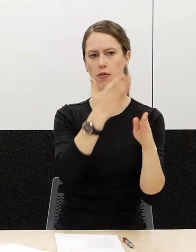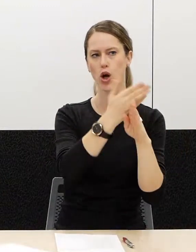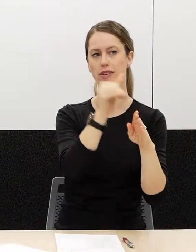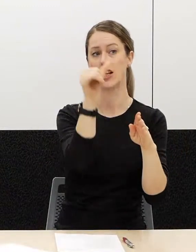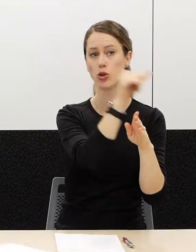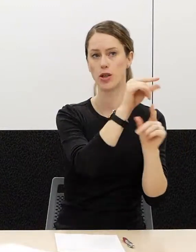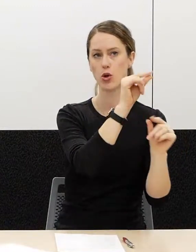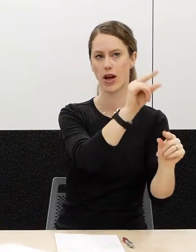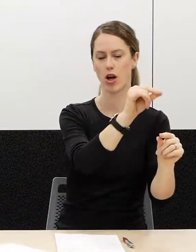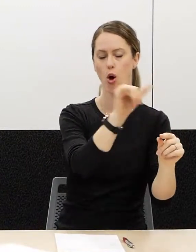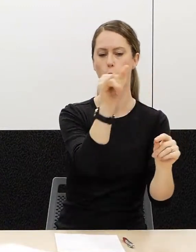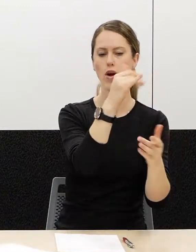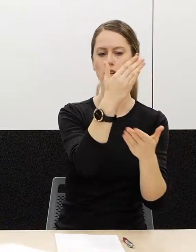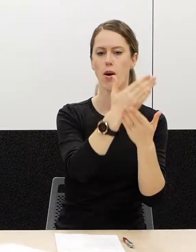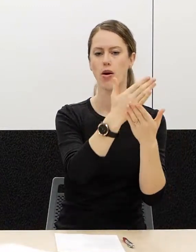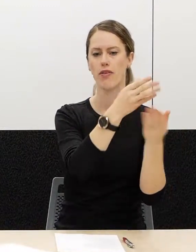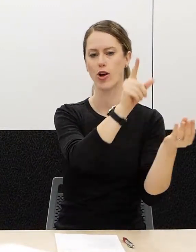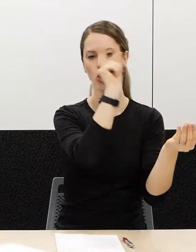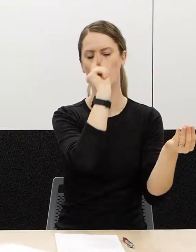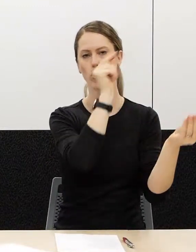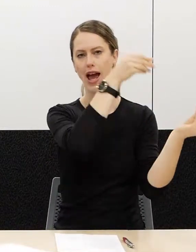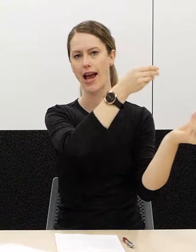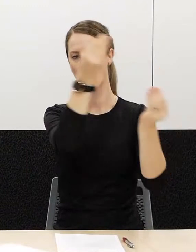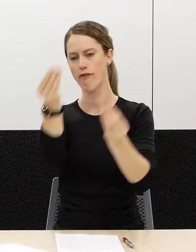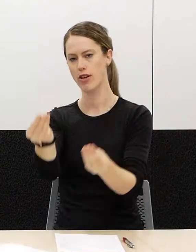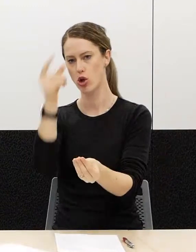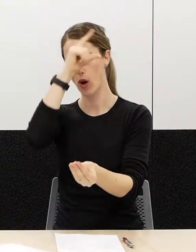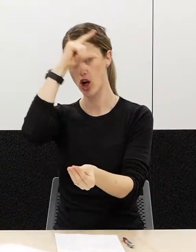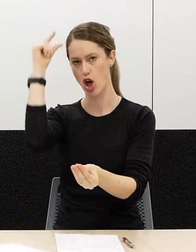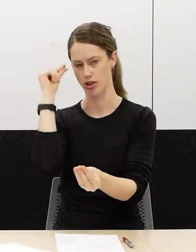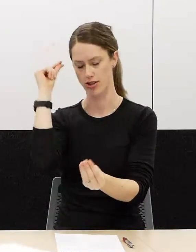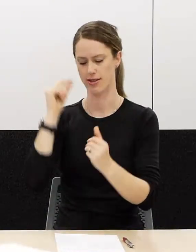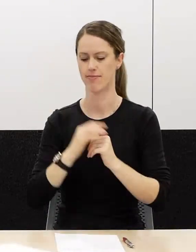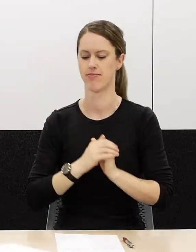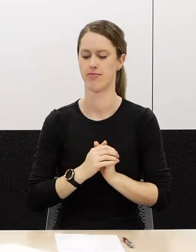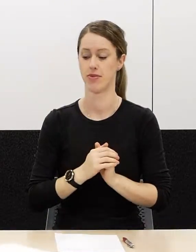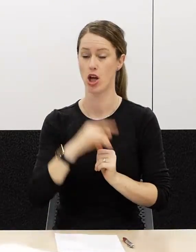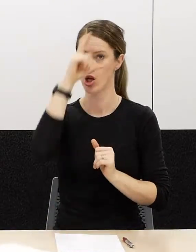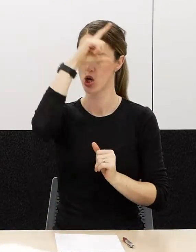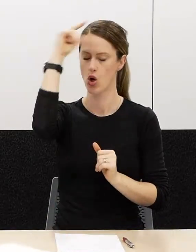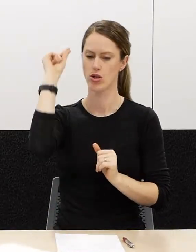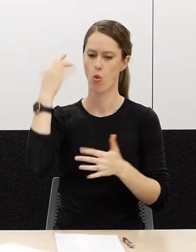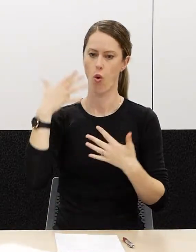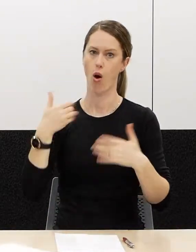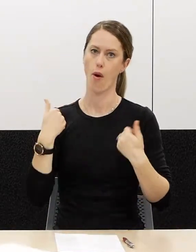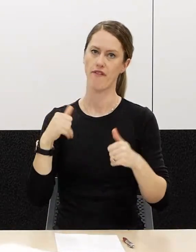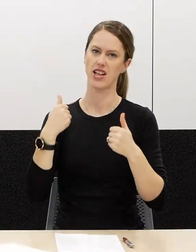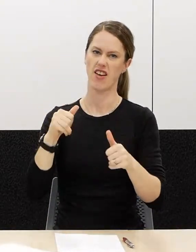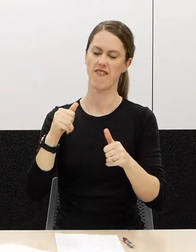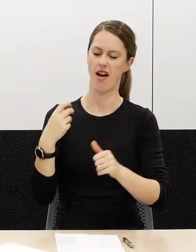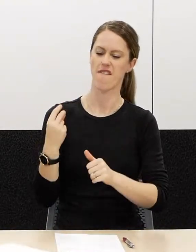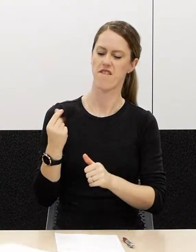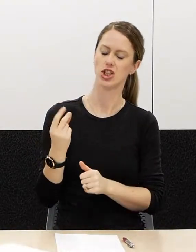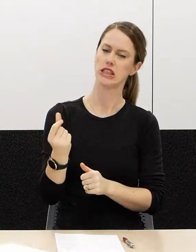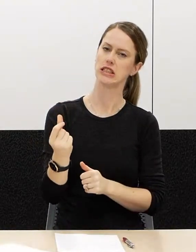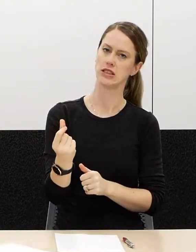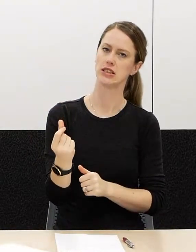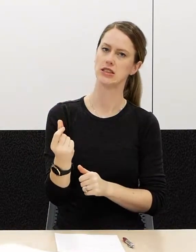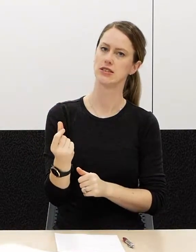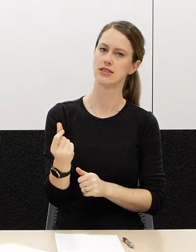doing as opposed to what a nurse could potentially deliver. And nurses are really effective, efficient,